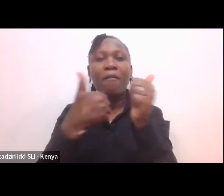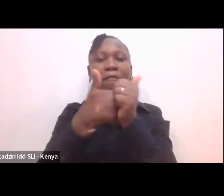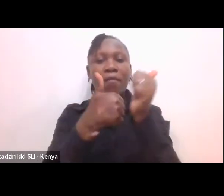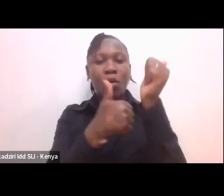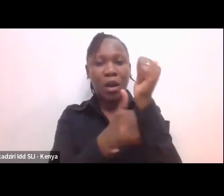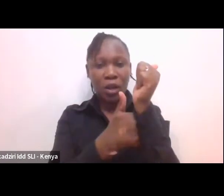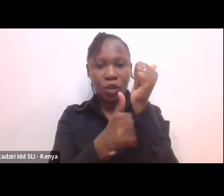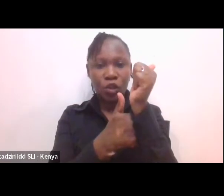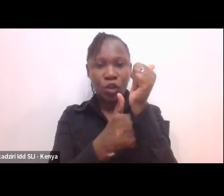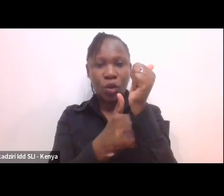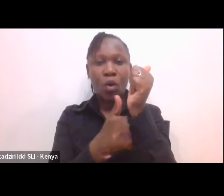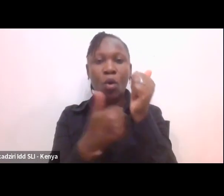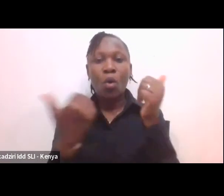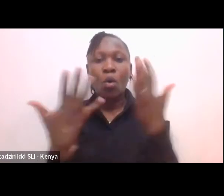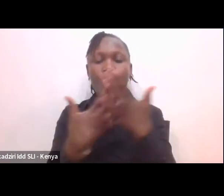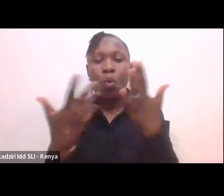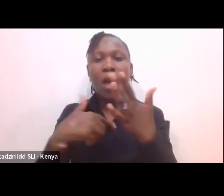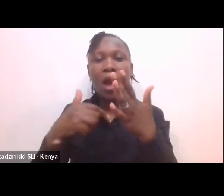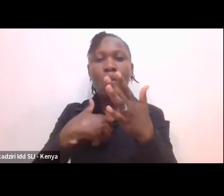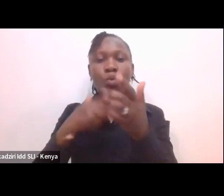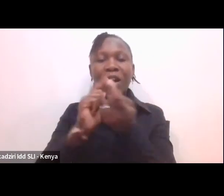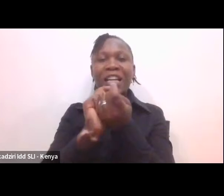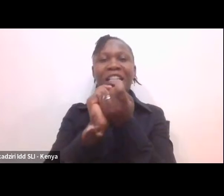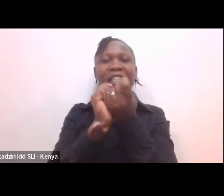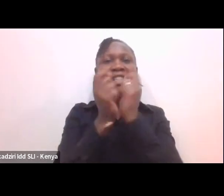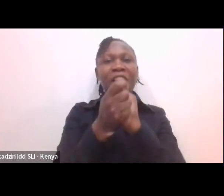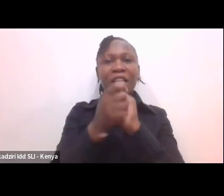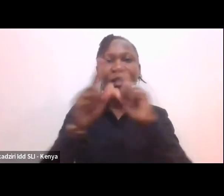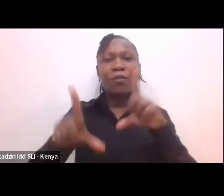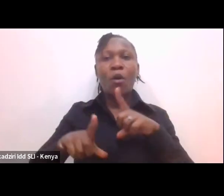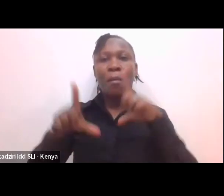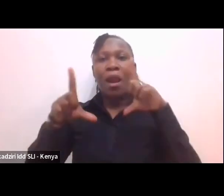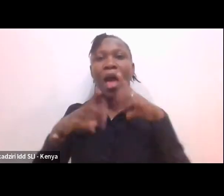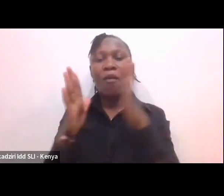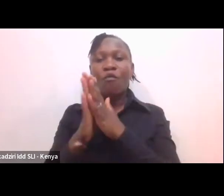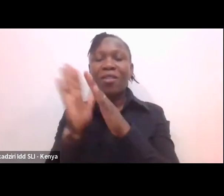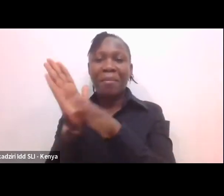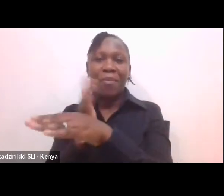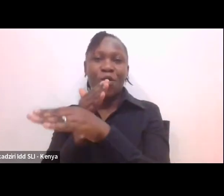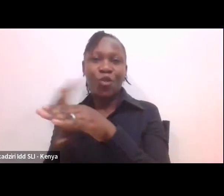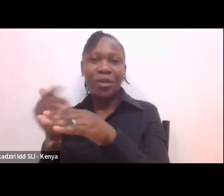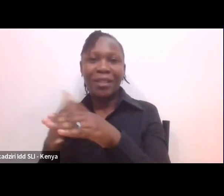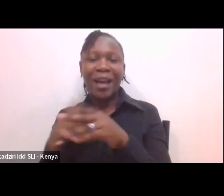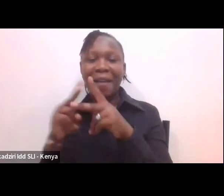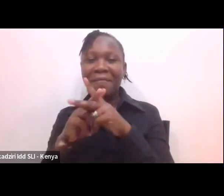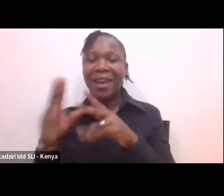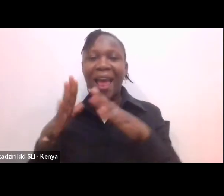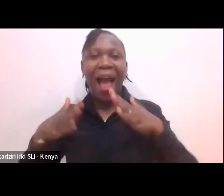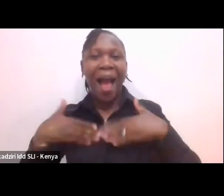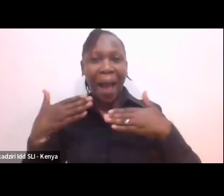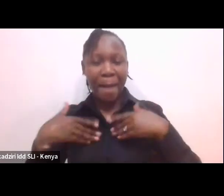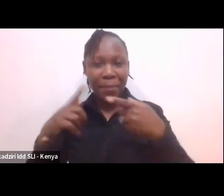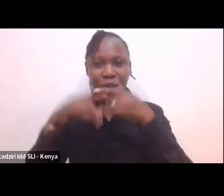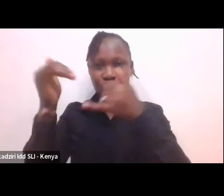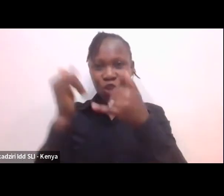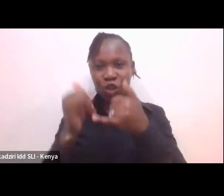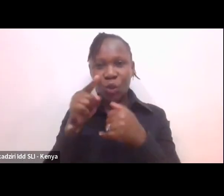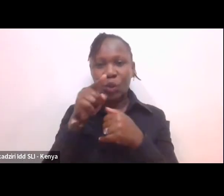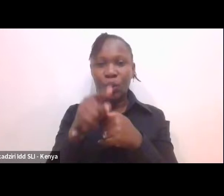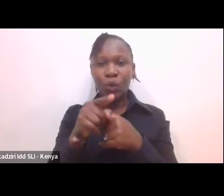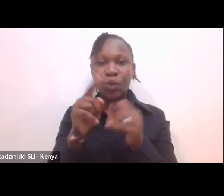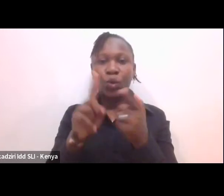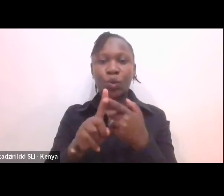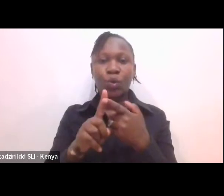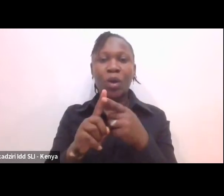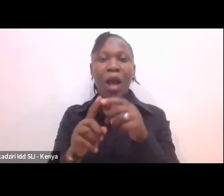of music. And I am very, very pleased to introduce you to Stephen Ayuno.